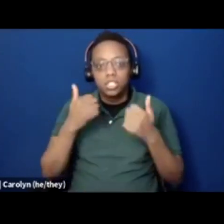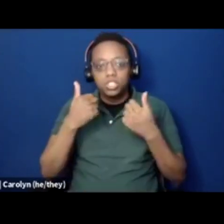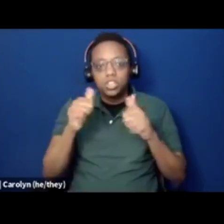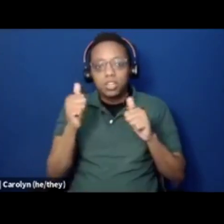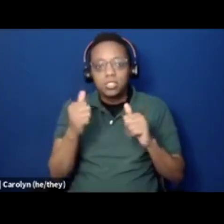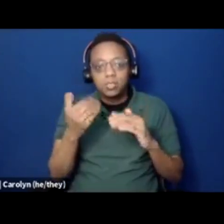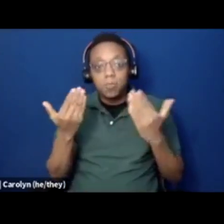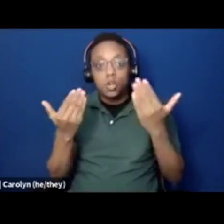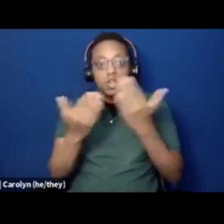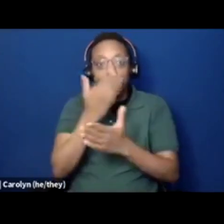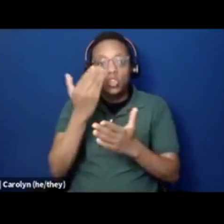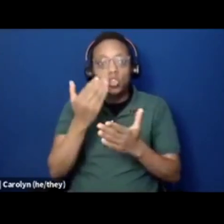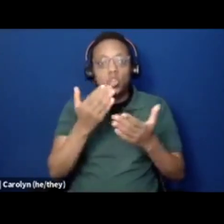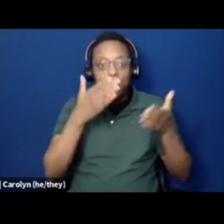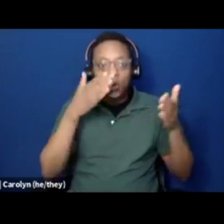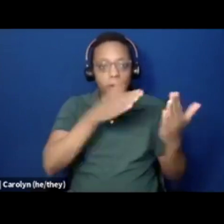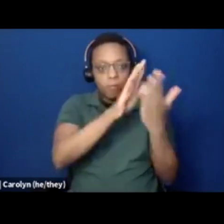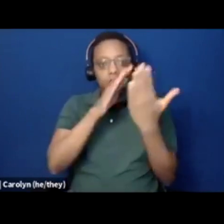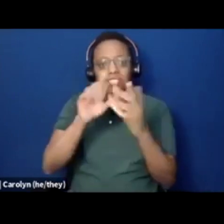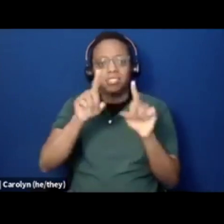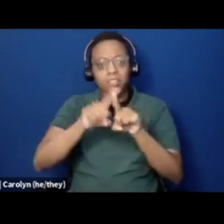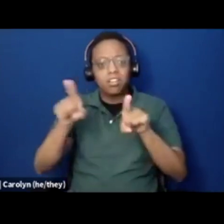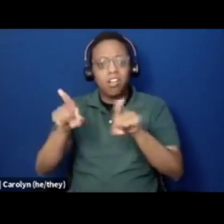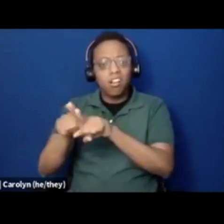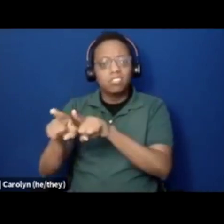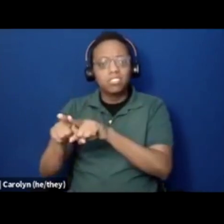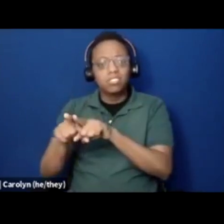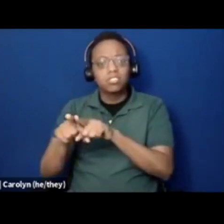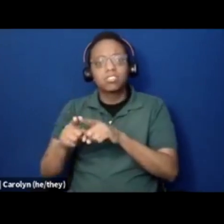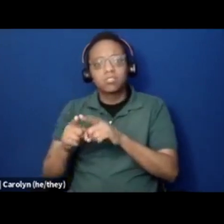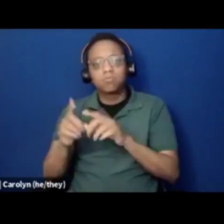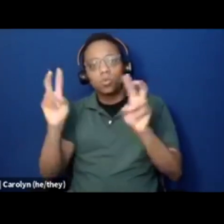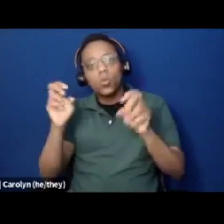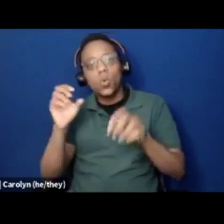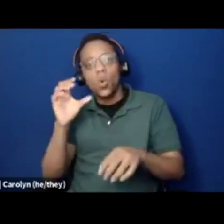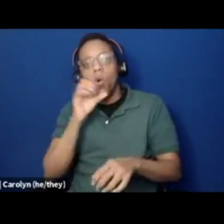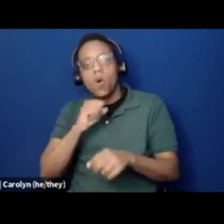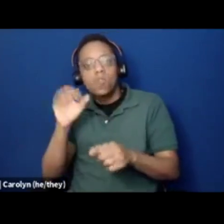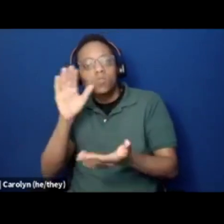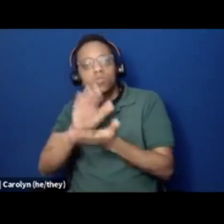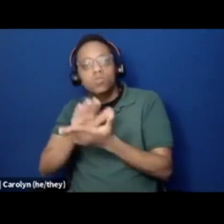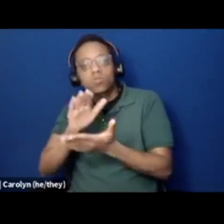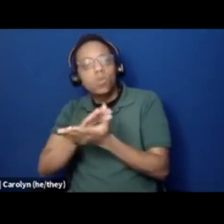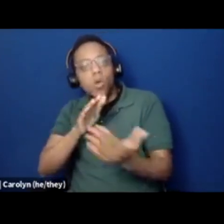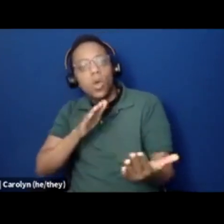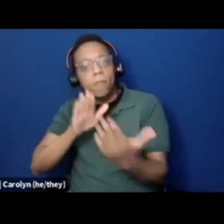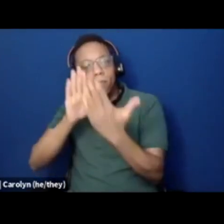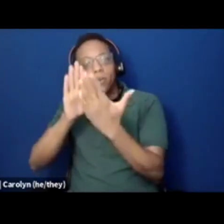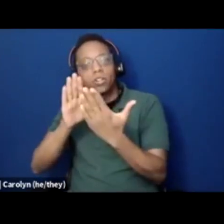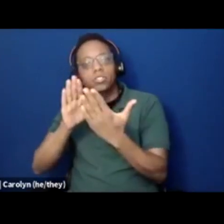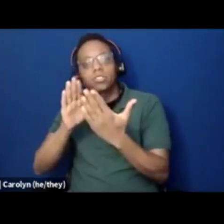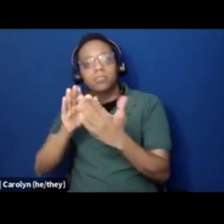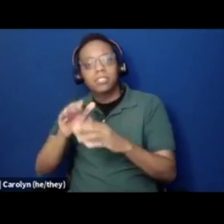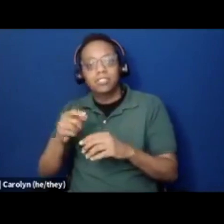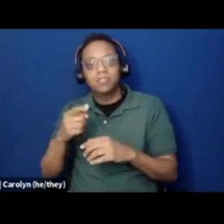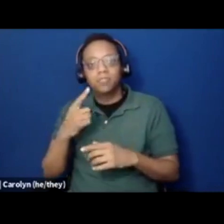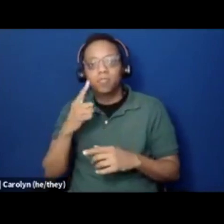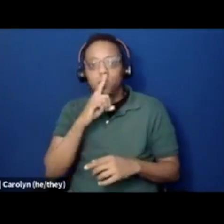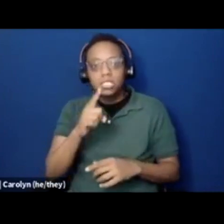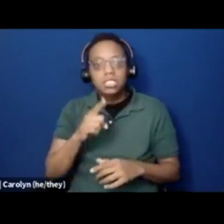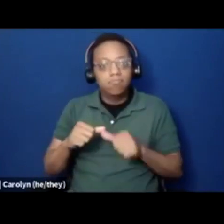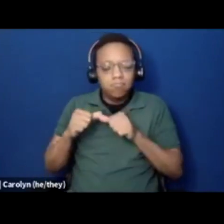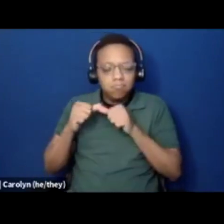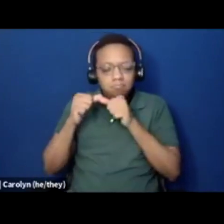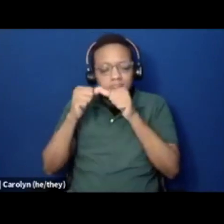justice informative ways to get things done. But we also need to stay persistent. Because like I